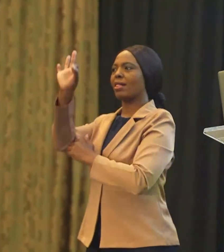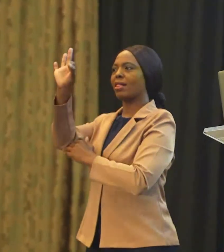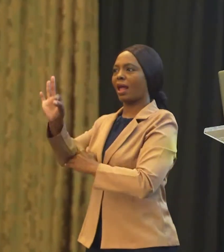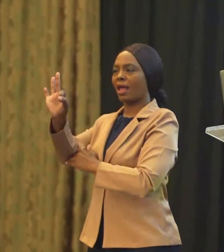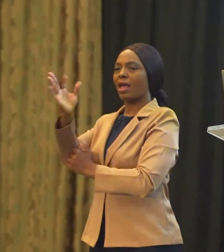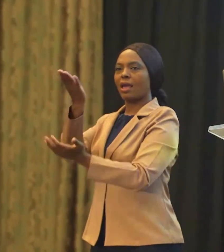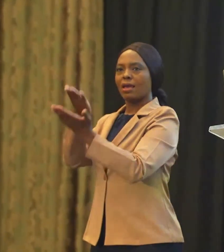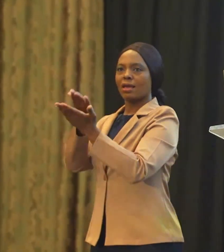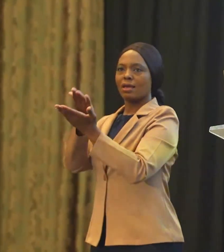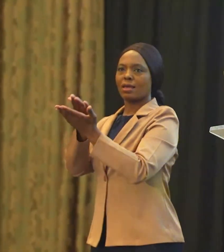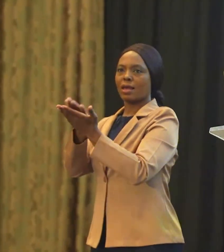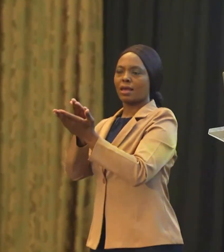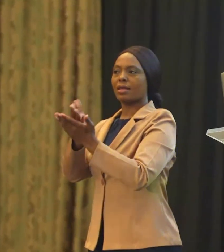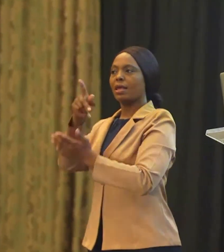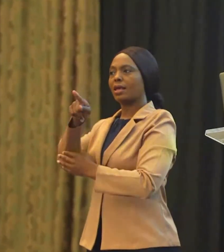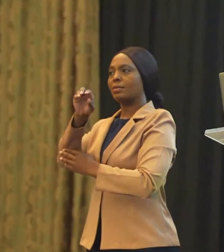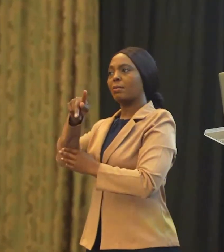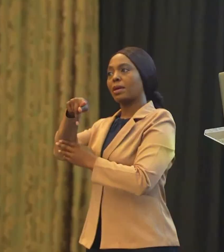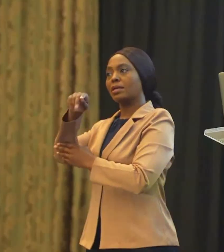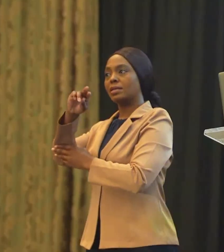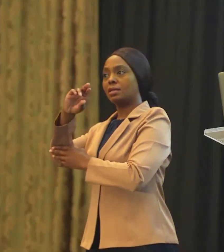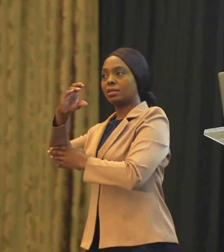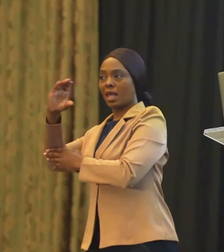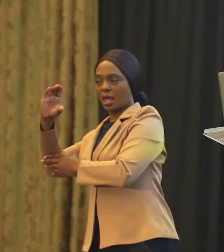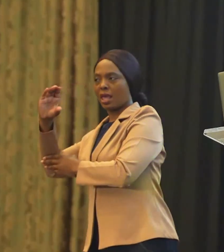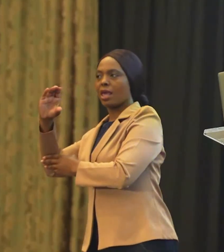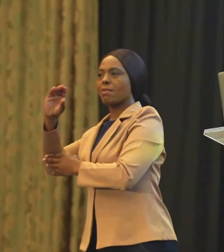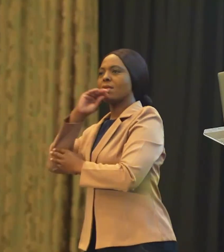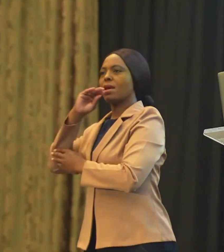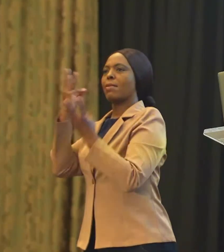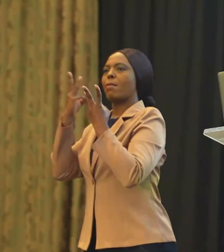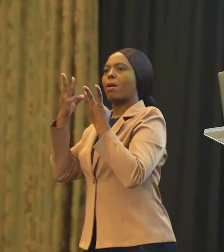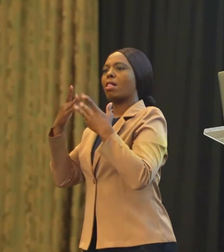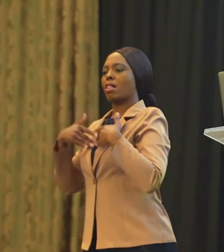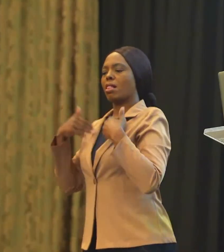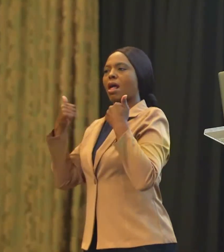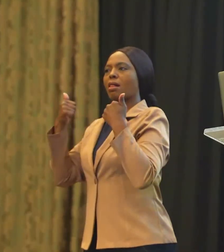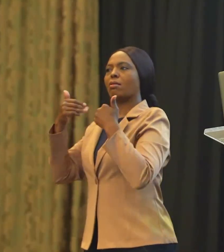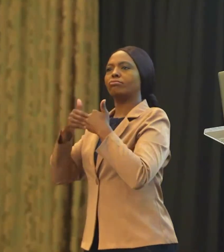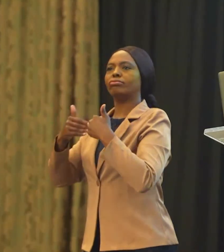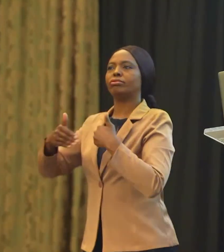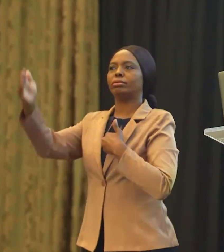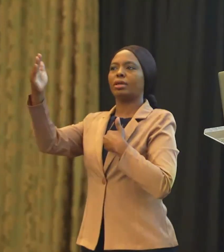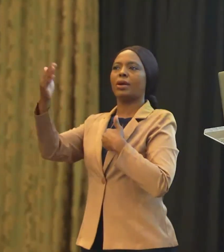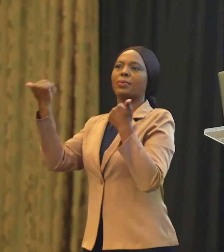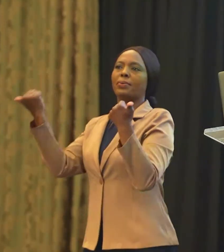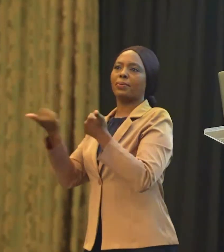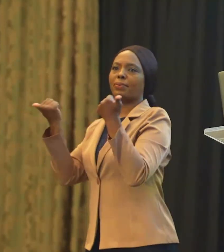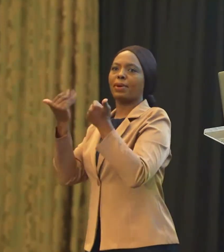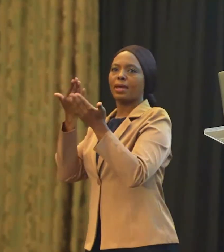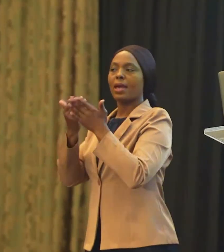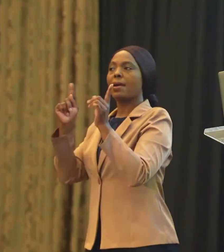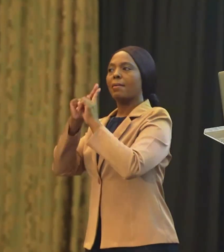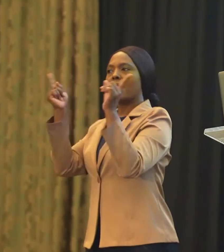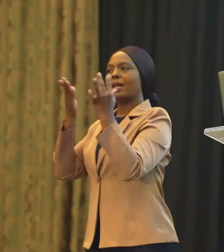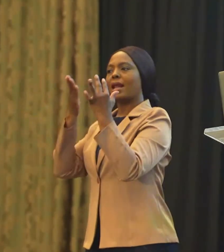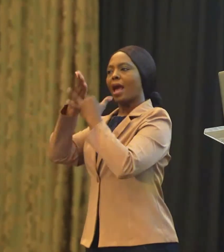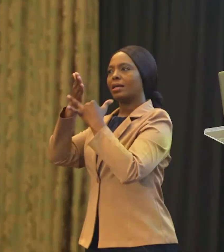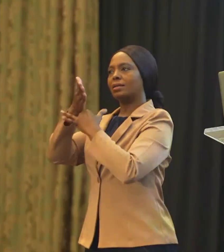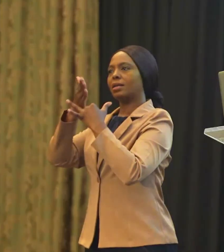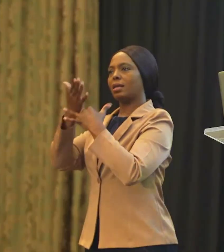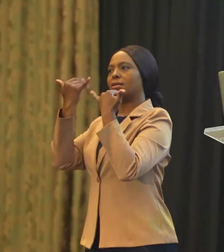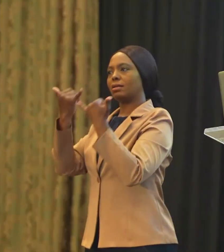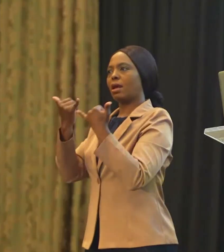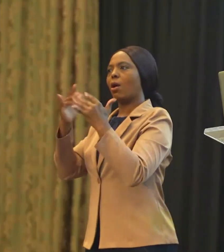cure hepatitis C and people can live healthy lives. Of course, they need to then have access to ongoing harm reduction